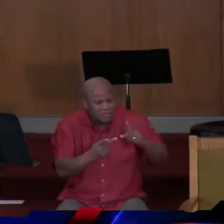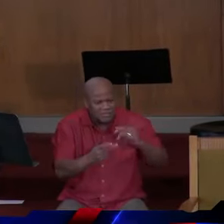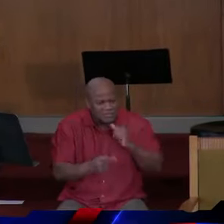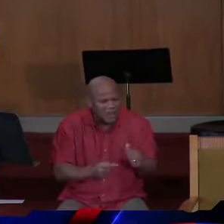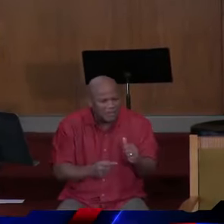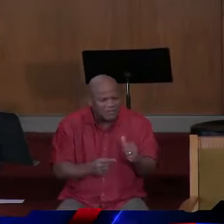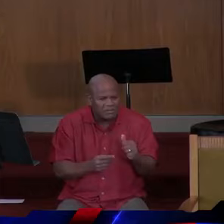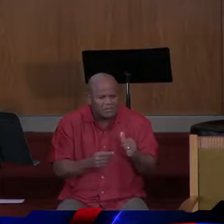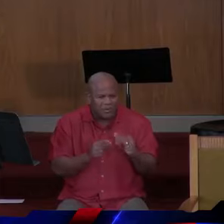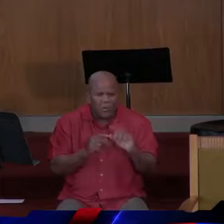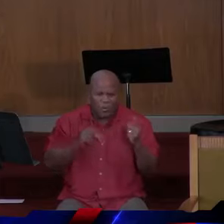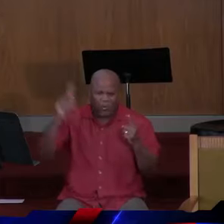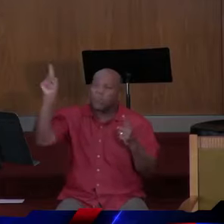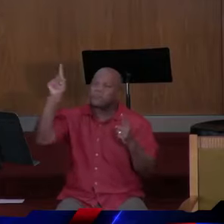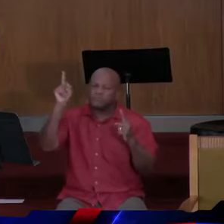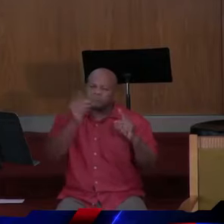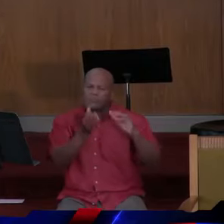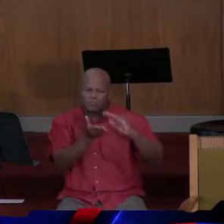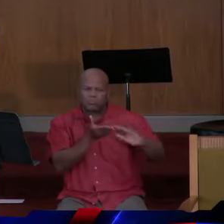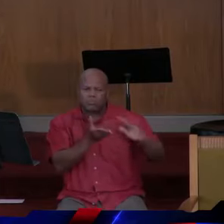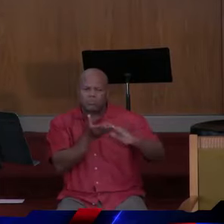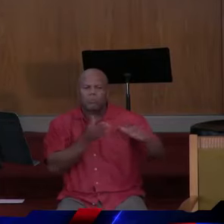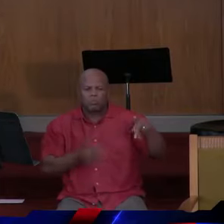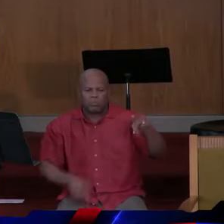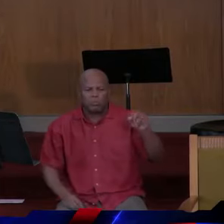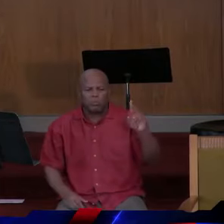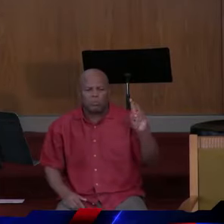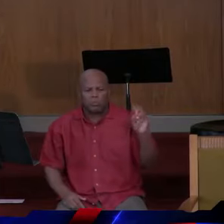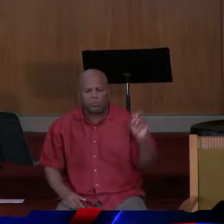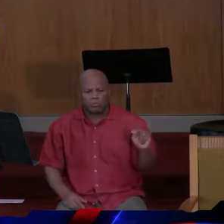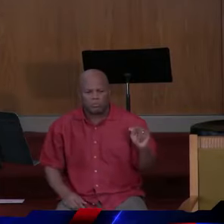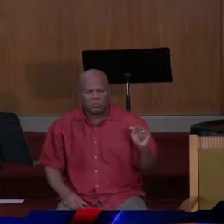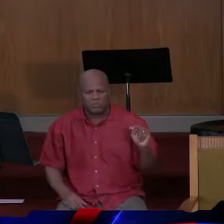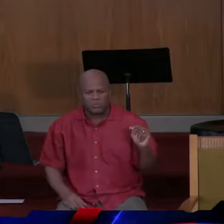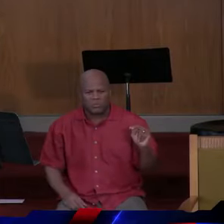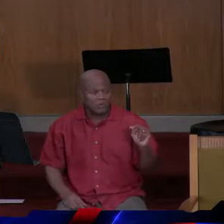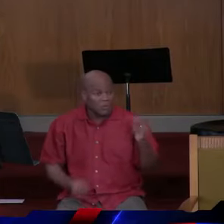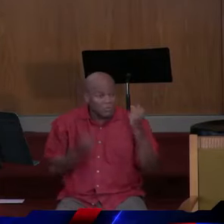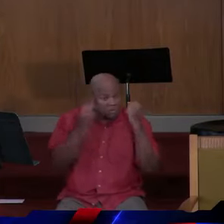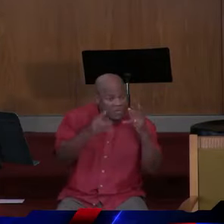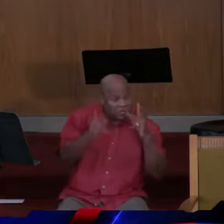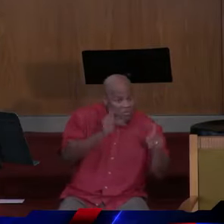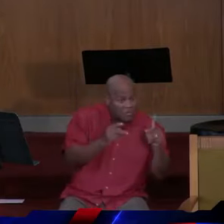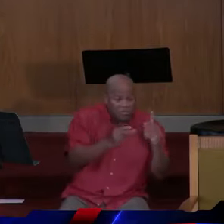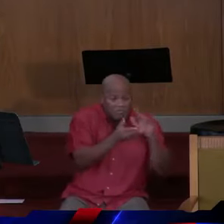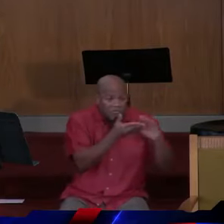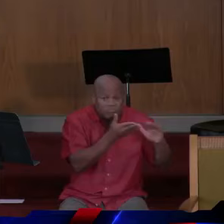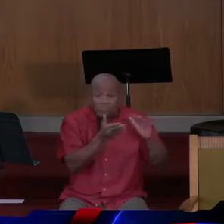It's just pardoned. And you get a bunch of pardoned people in one place,